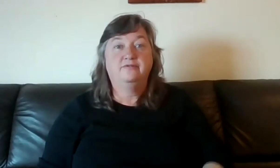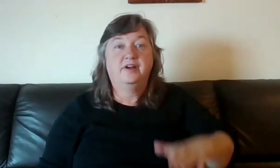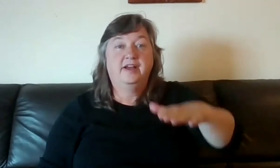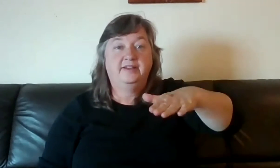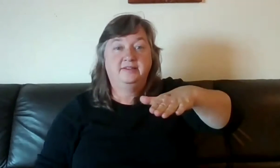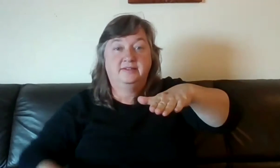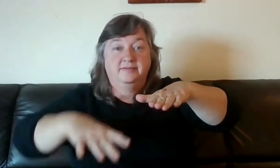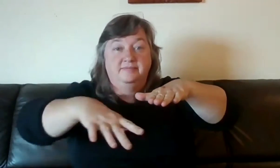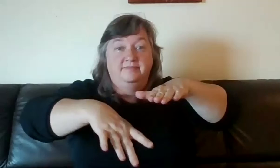Find.